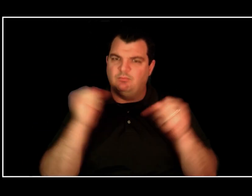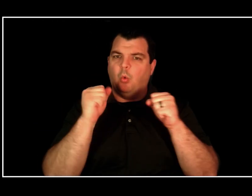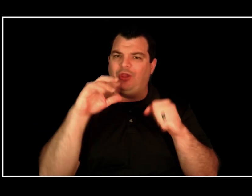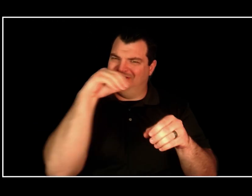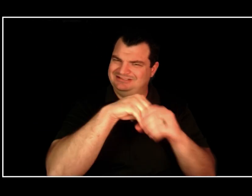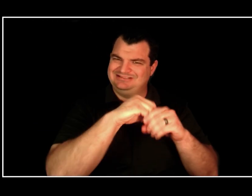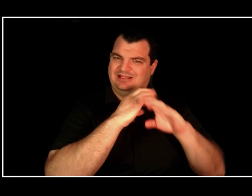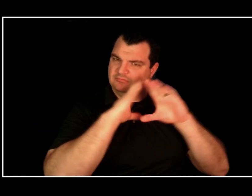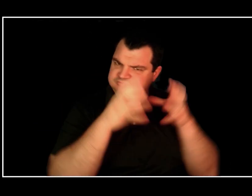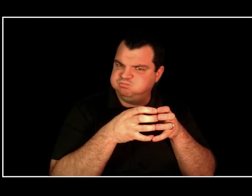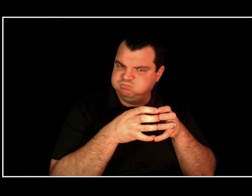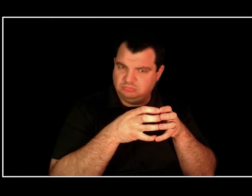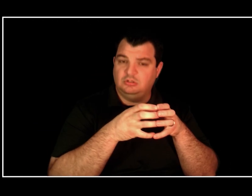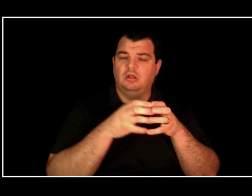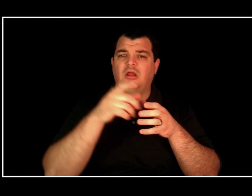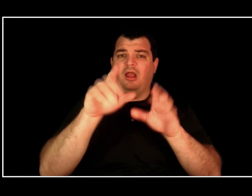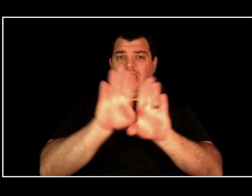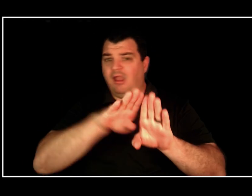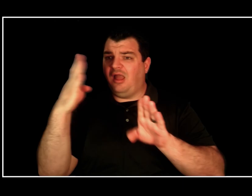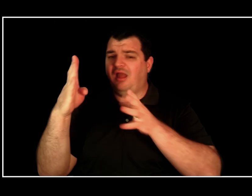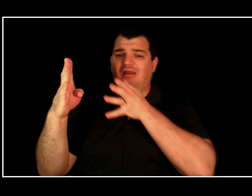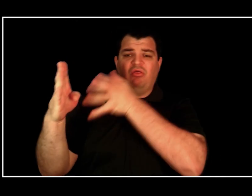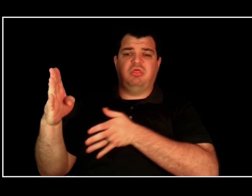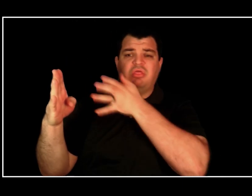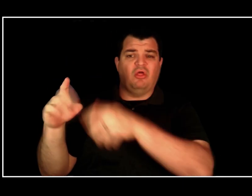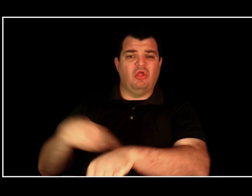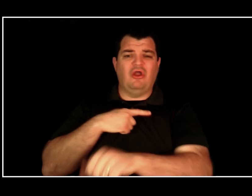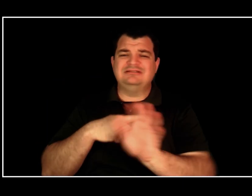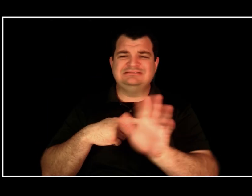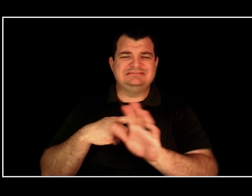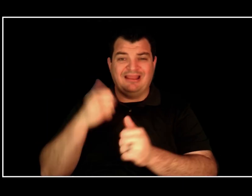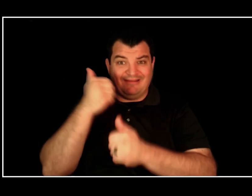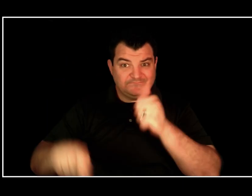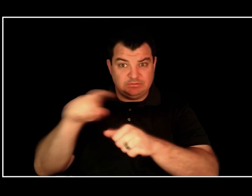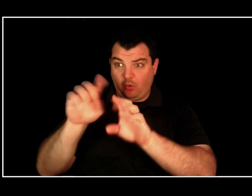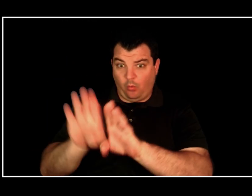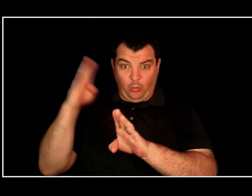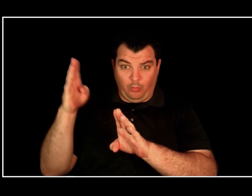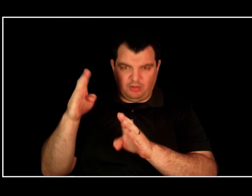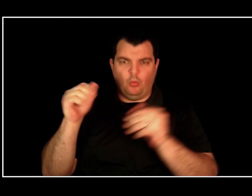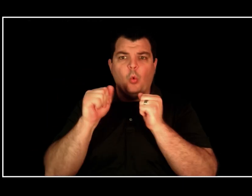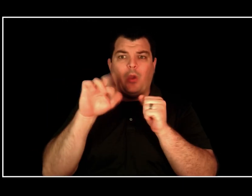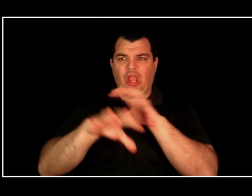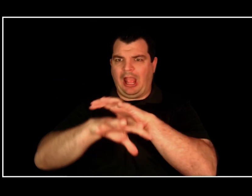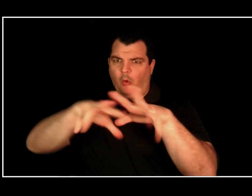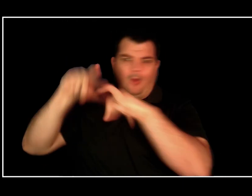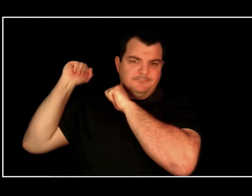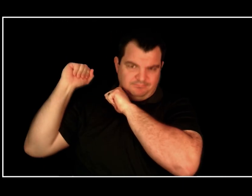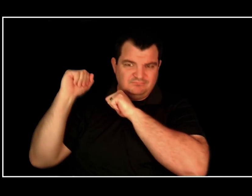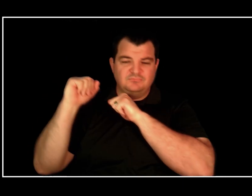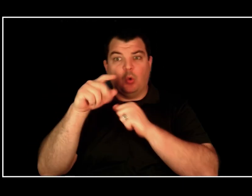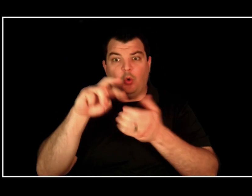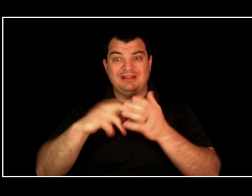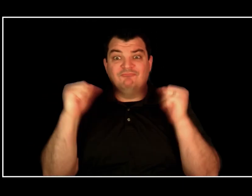air inside. Try not to leave the door open for long. Every time you open it, cold air escapes, and the